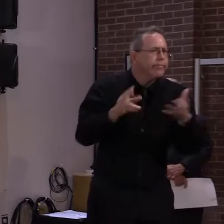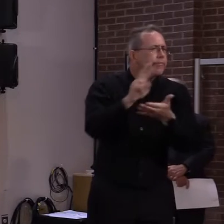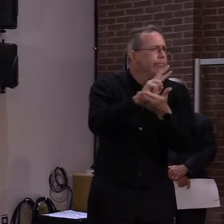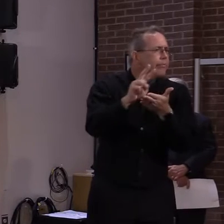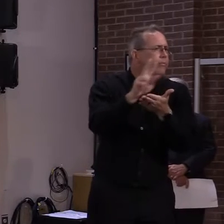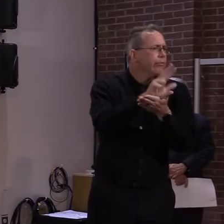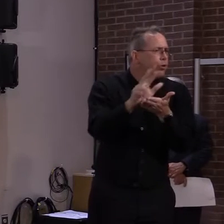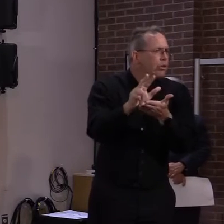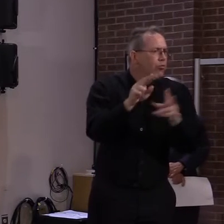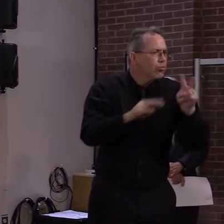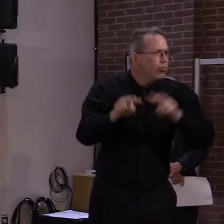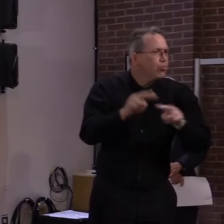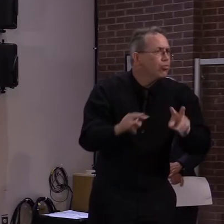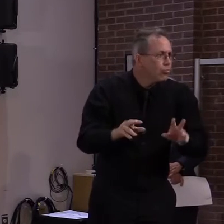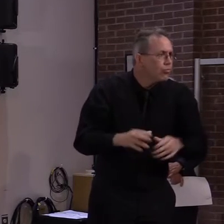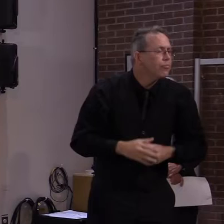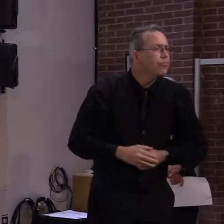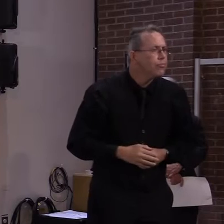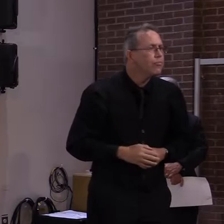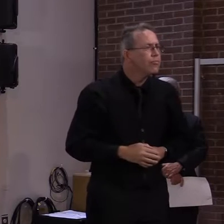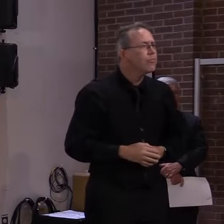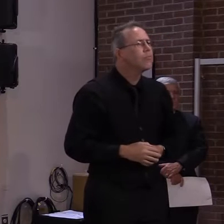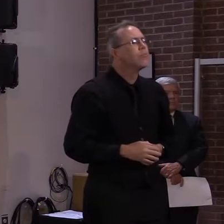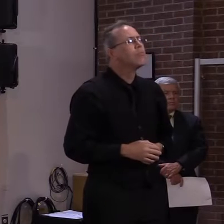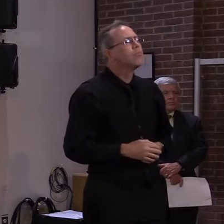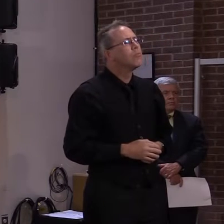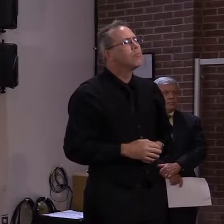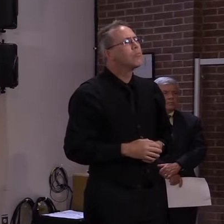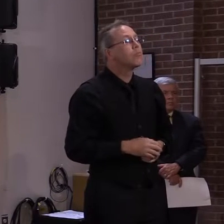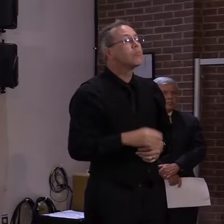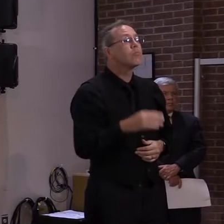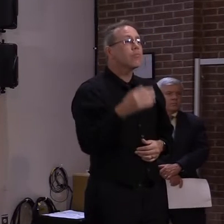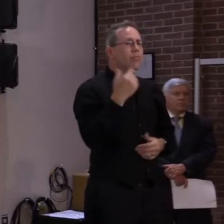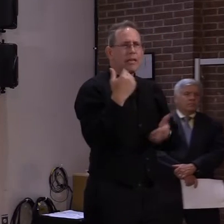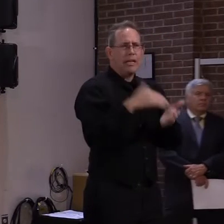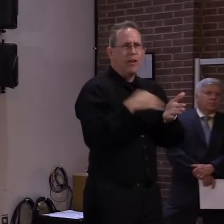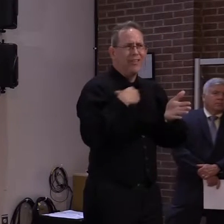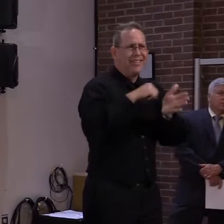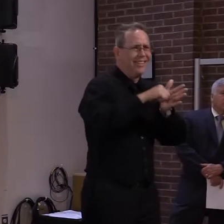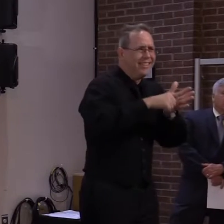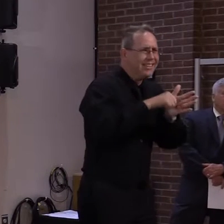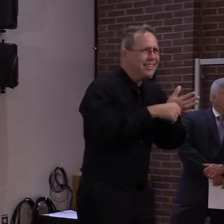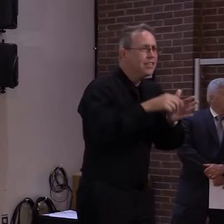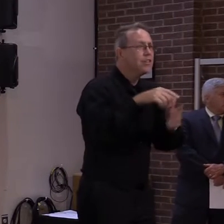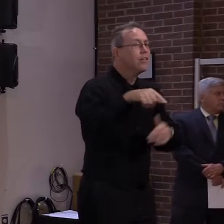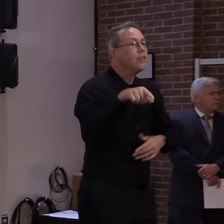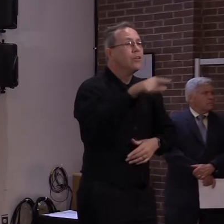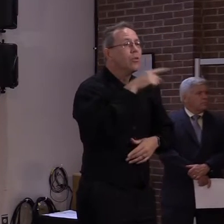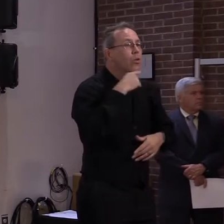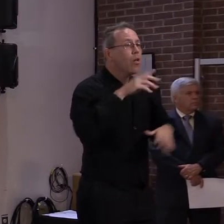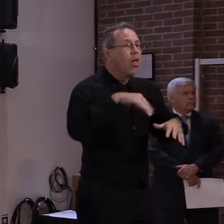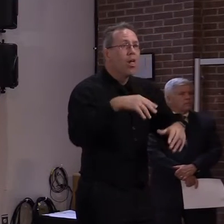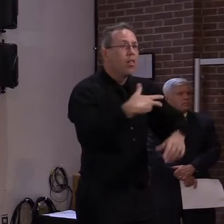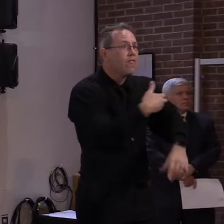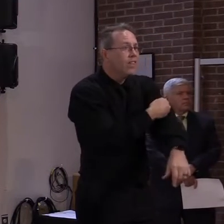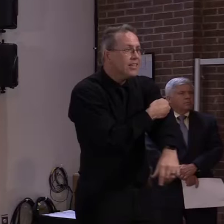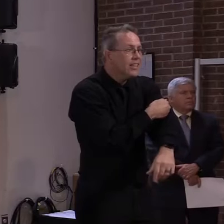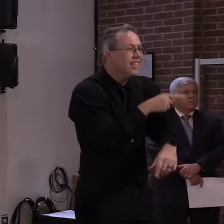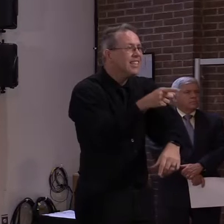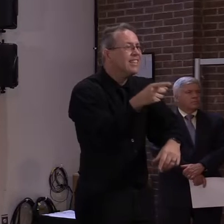we ended the state of emergency, we've recommended the unvaccinated wear masks when in indoor public